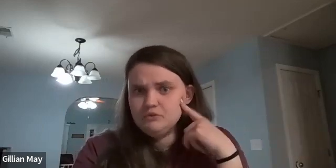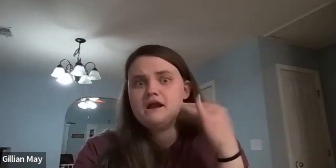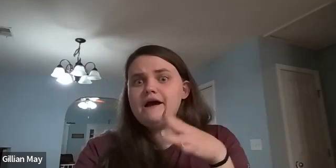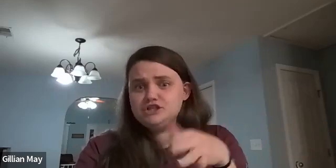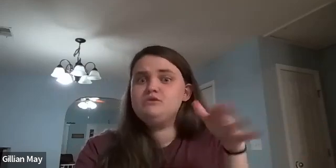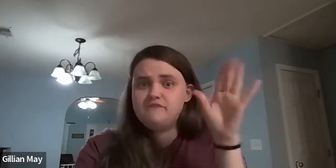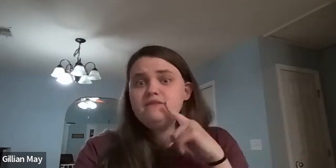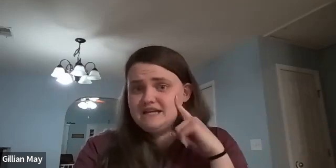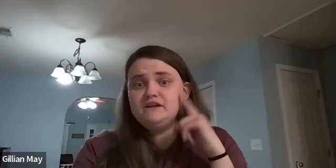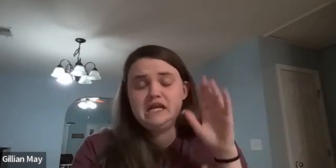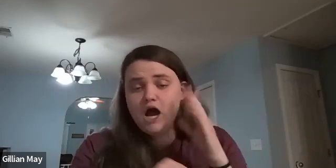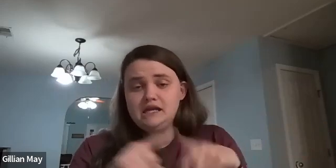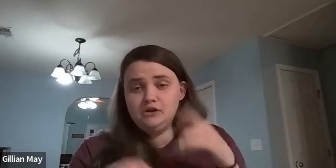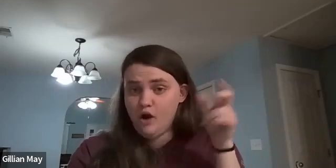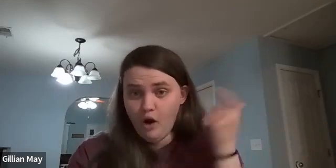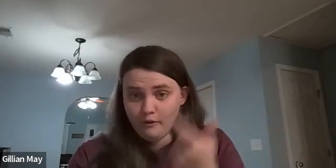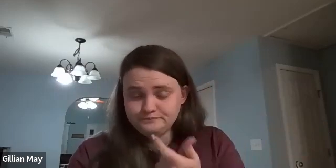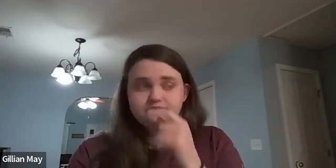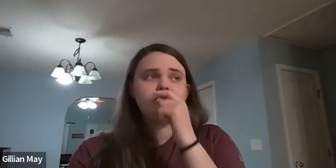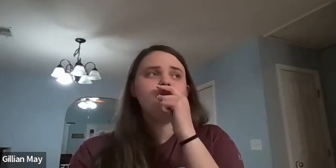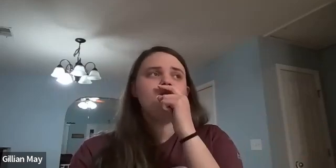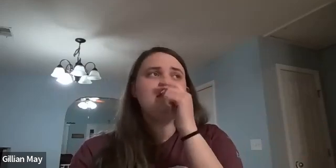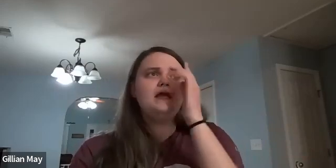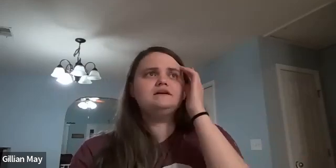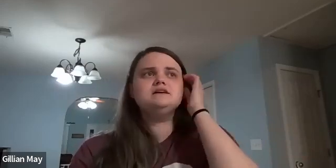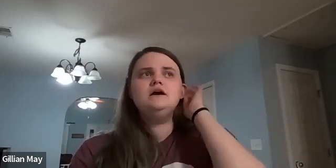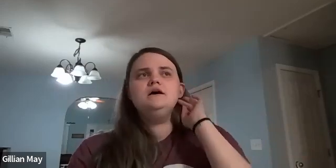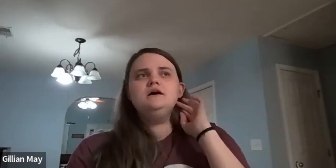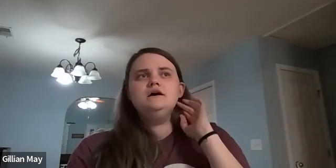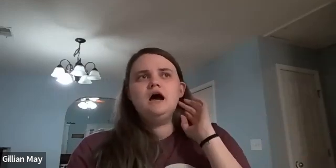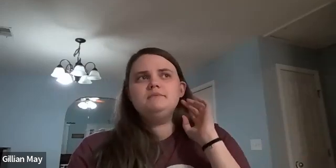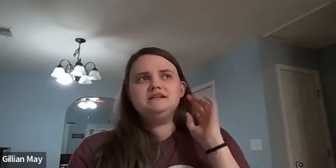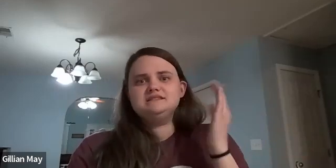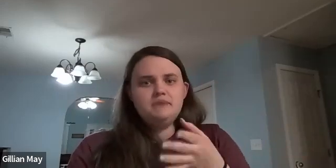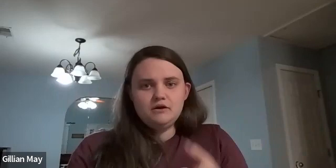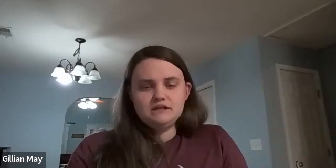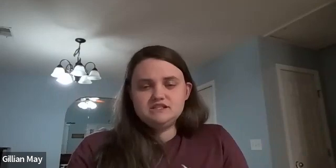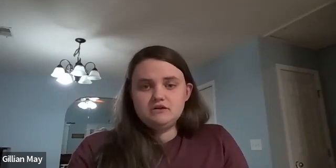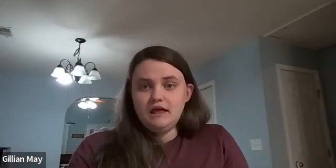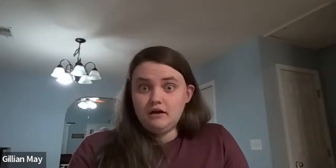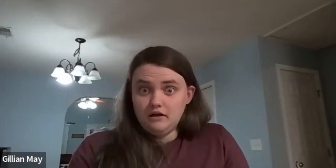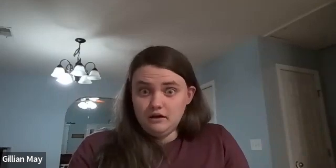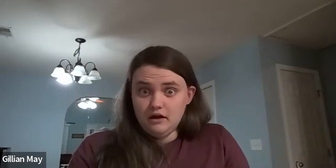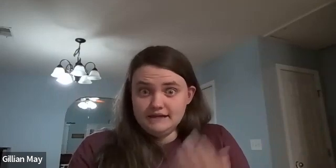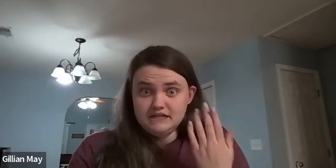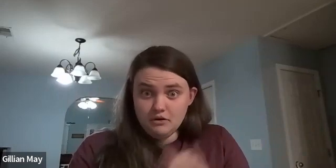are now actually profoundly deaf and cannot hear at all. And I mean, some parents are like, I didn't know